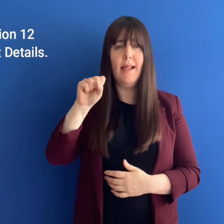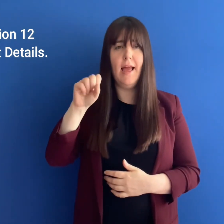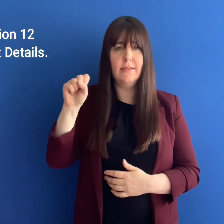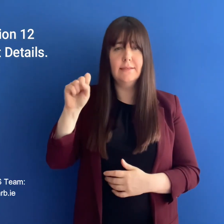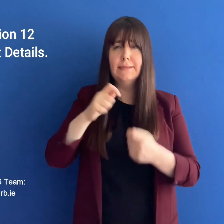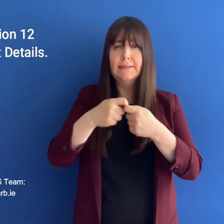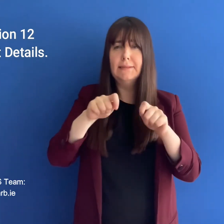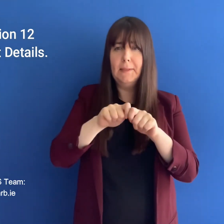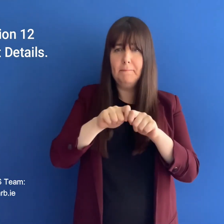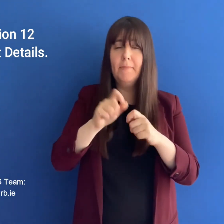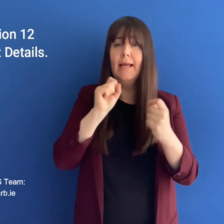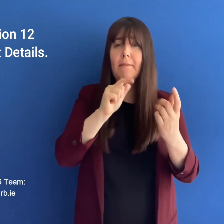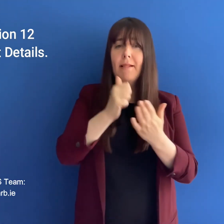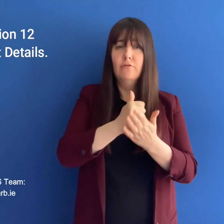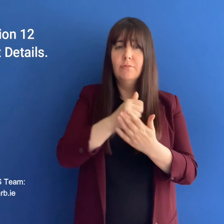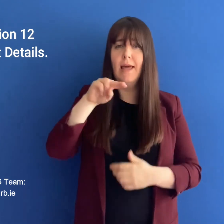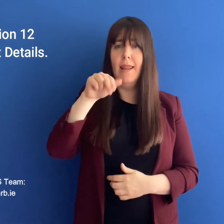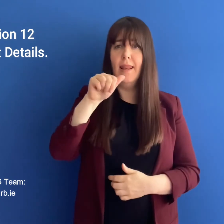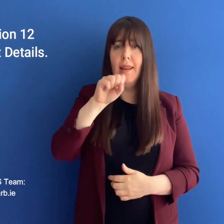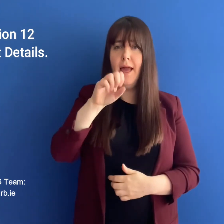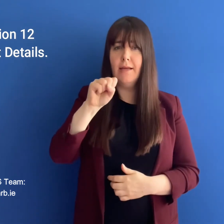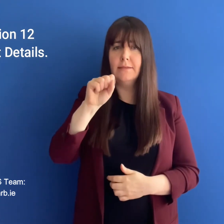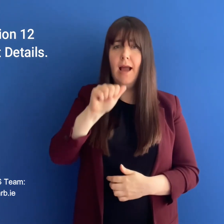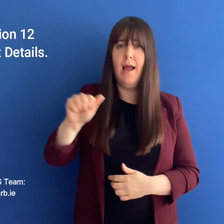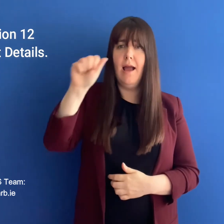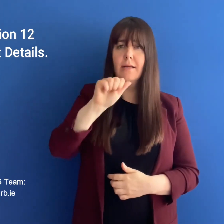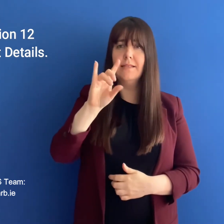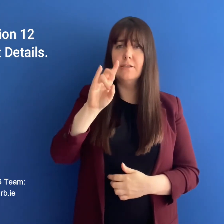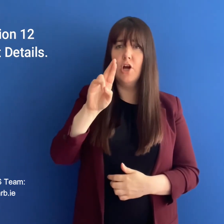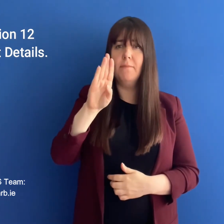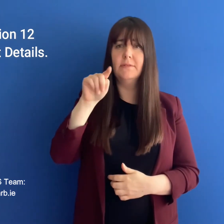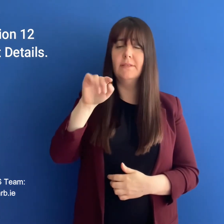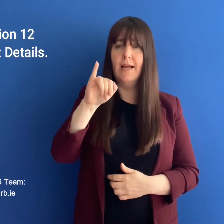HRB NASS team at the email address shown on screen.